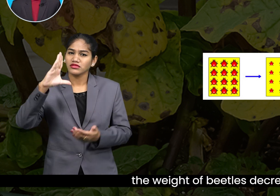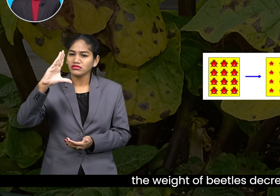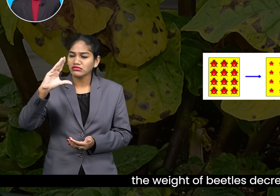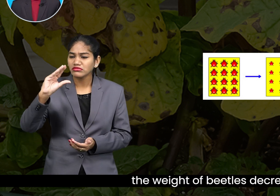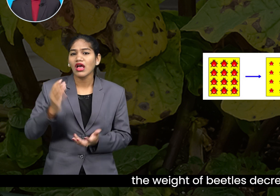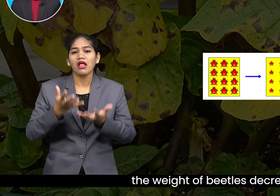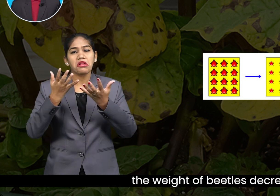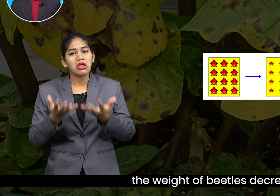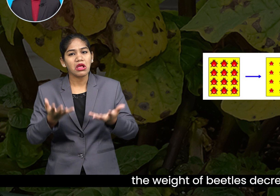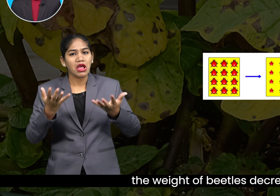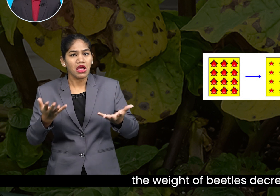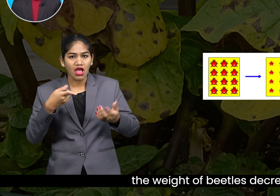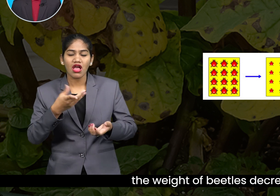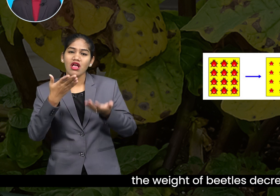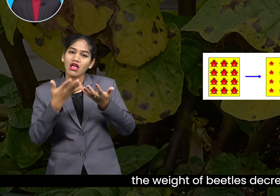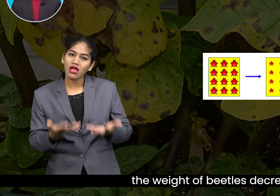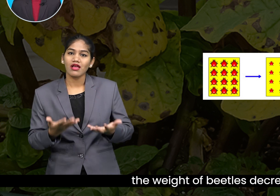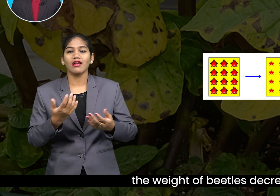decreases.